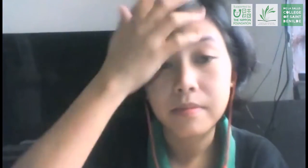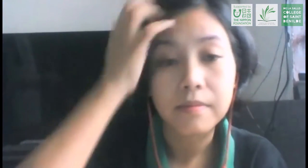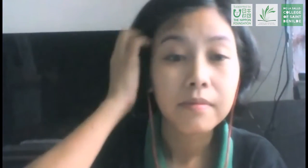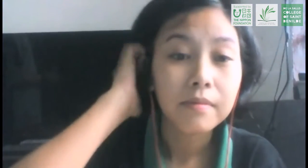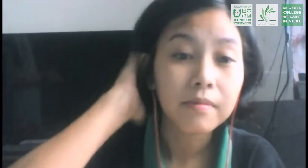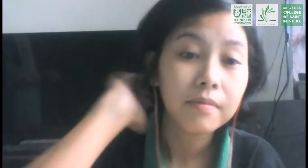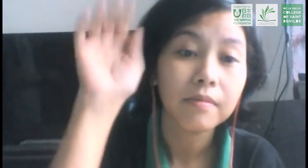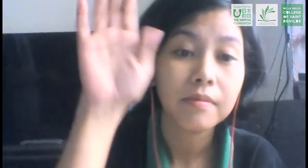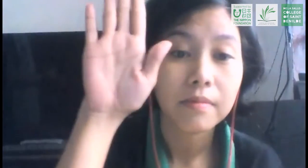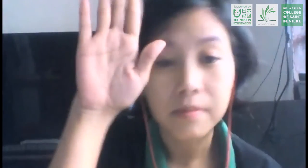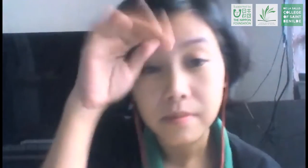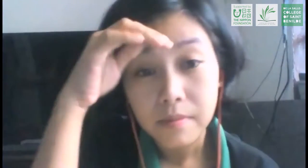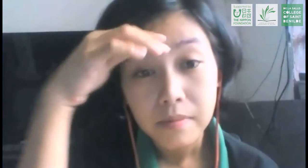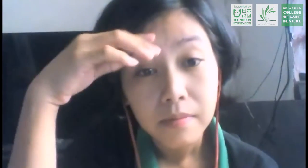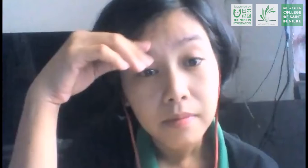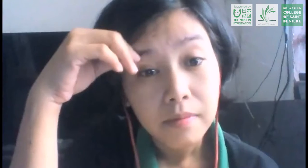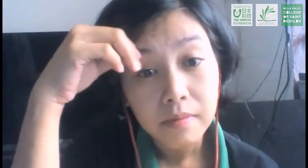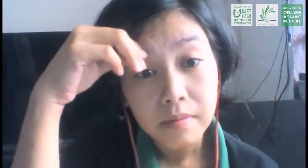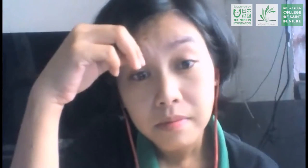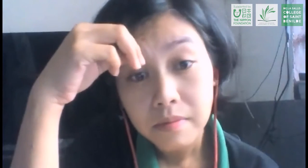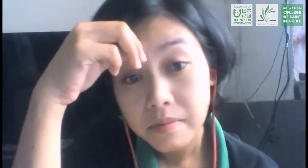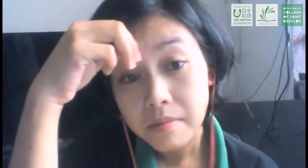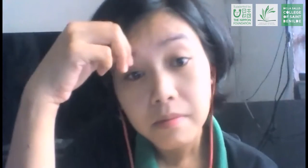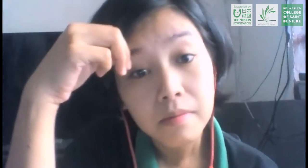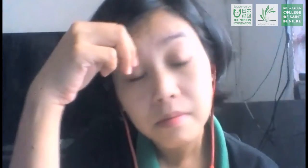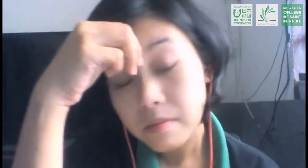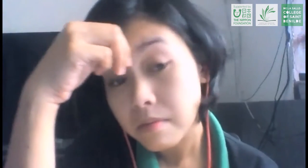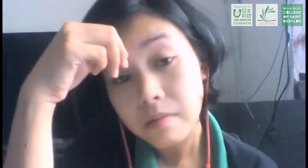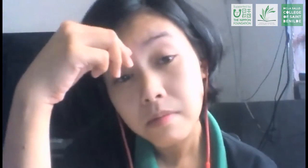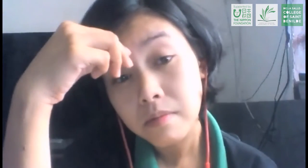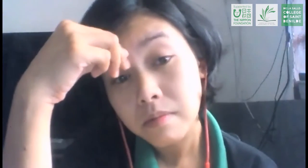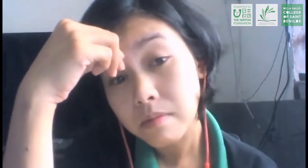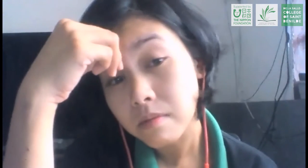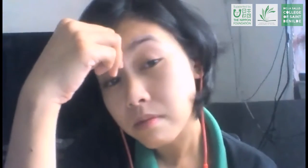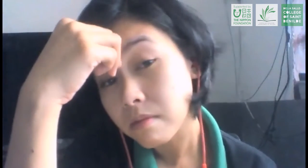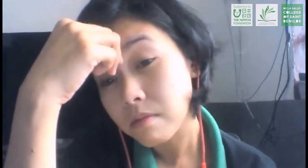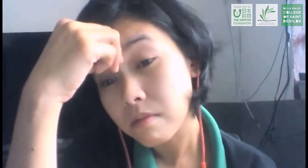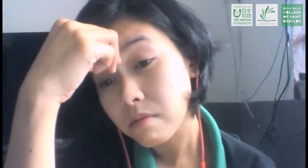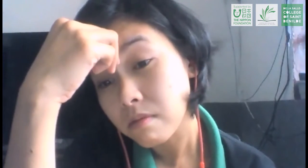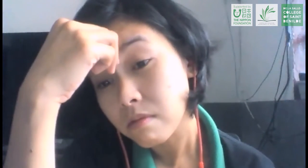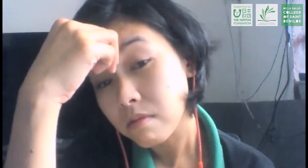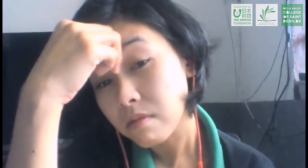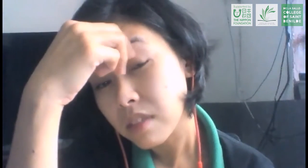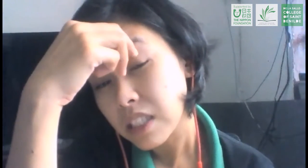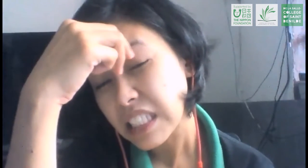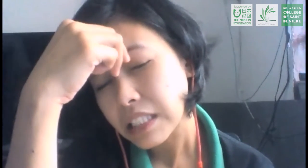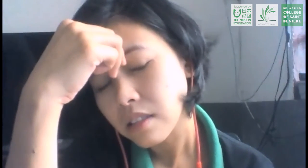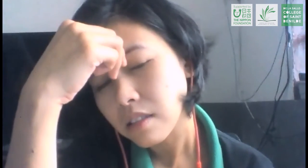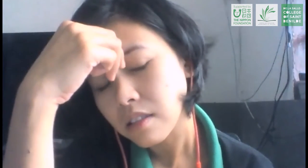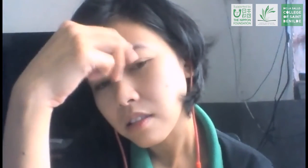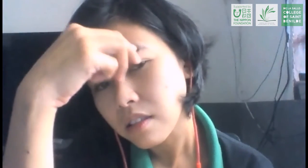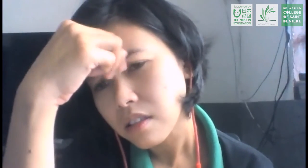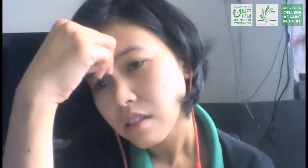This is Shaq. I think we should leave it. Uh, for now, I think it's best just to keep it as is.